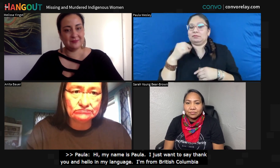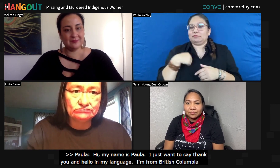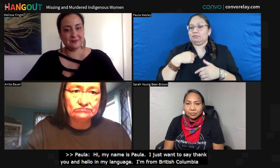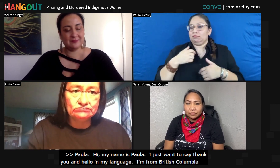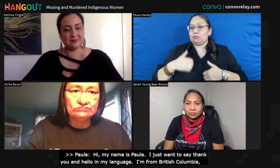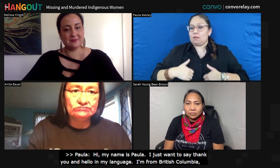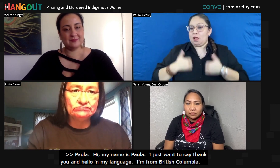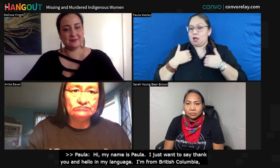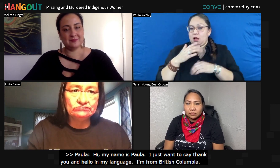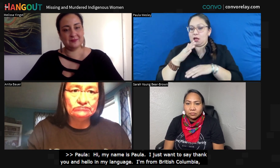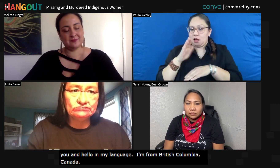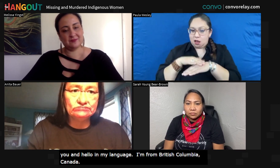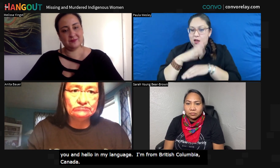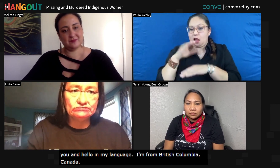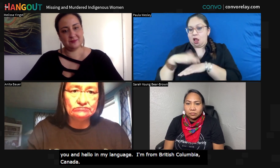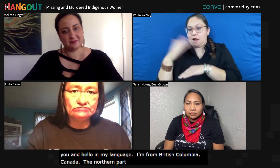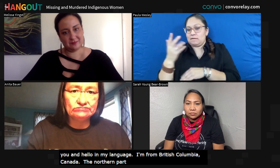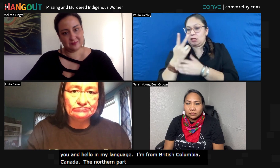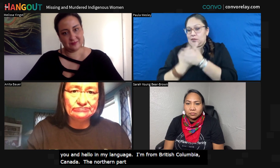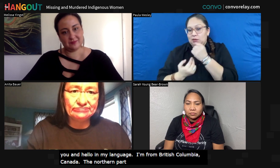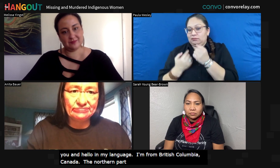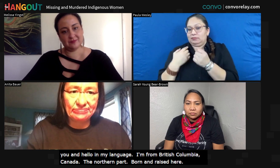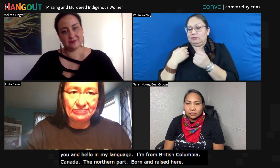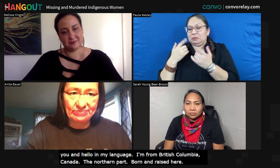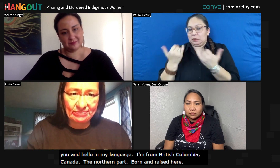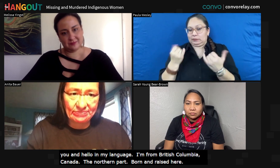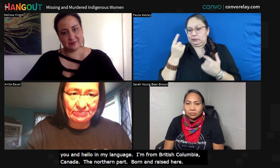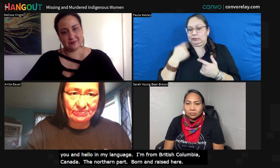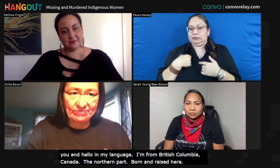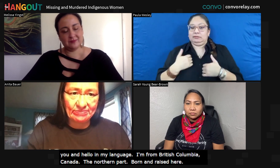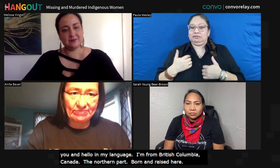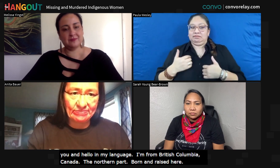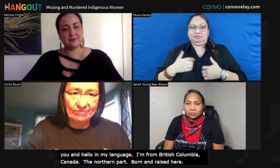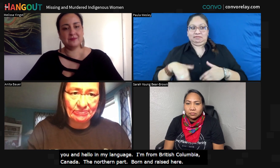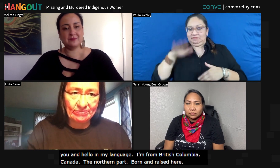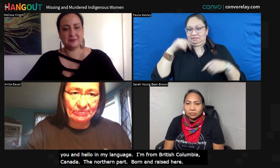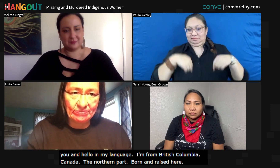here. And I live on and off both the reservation.